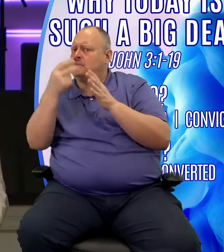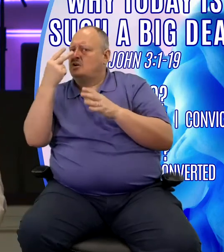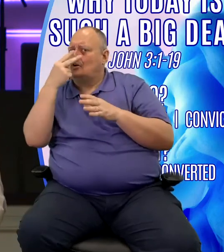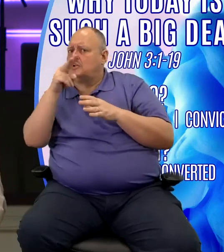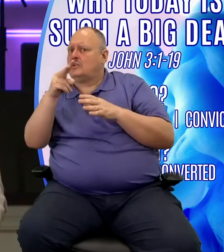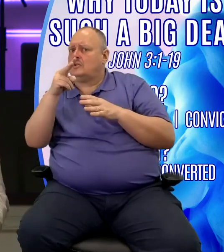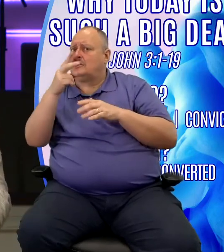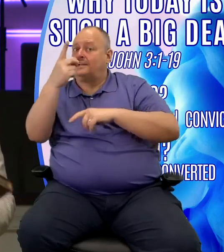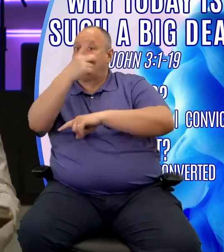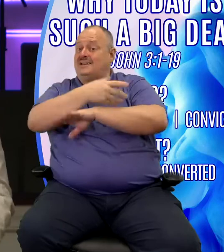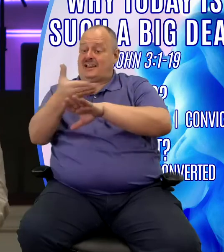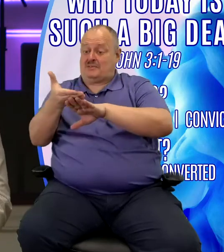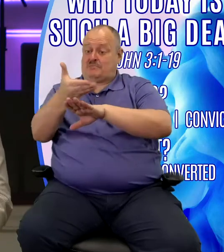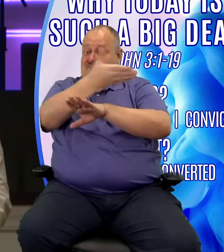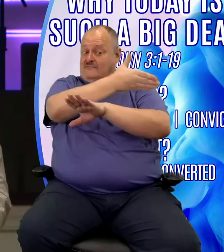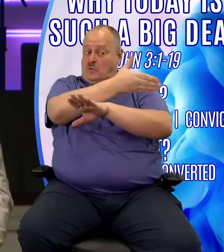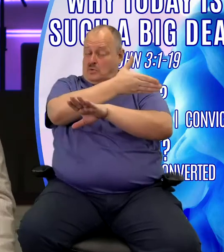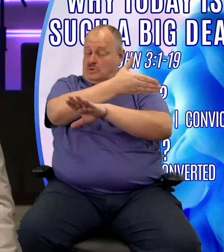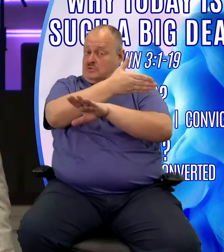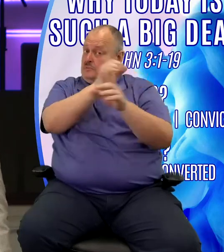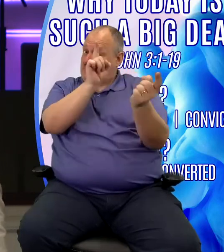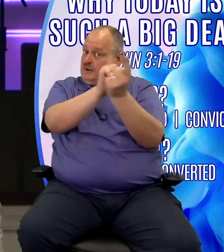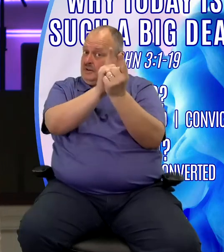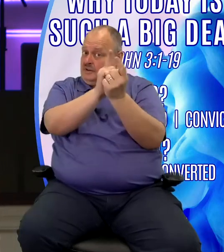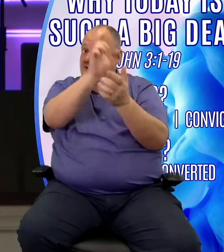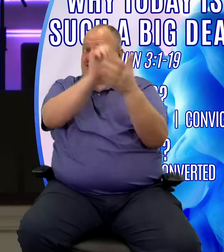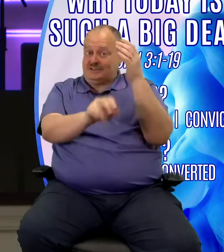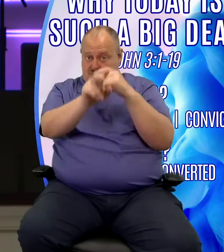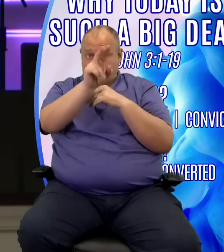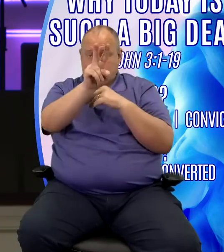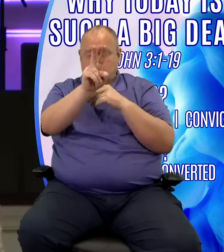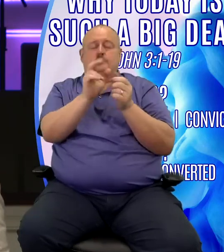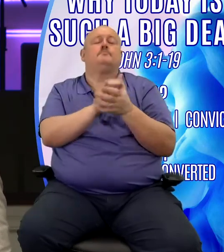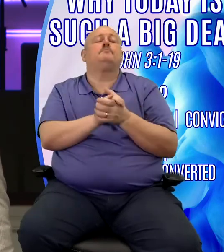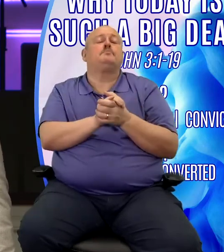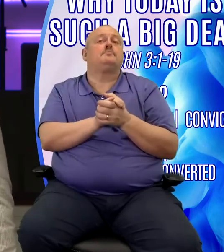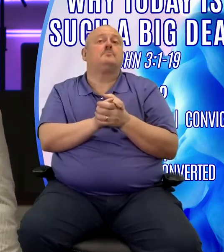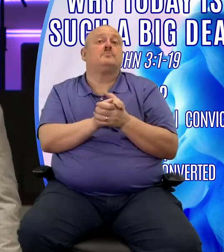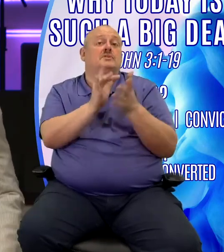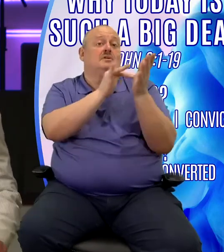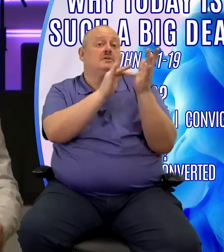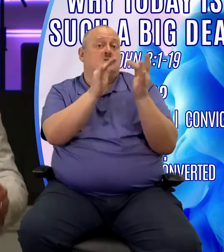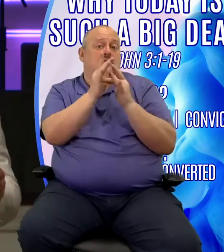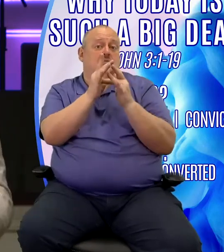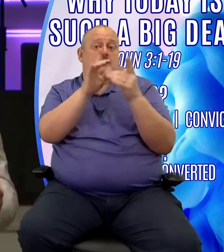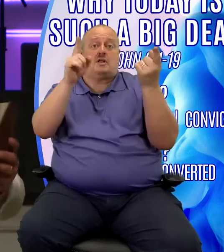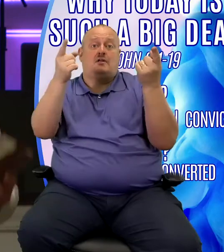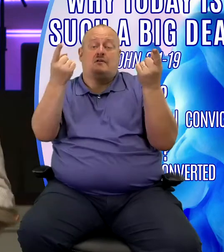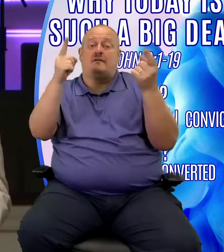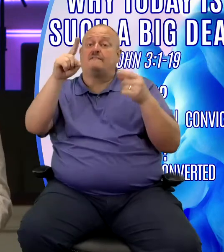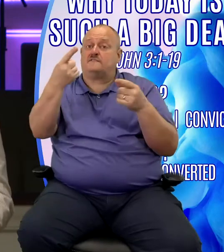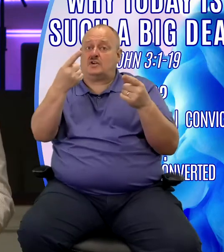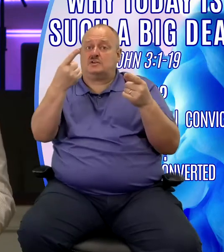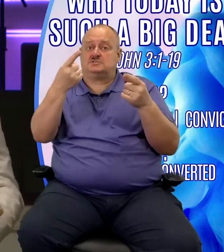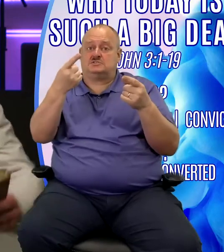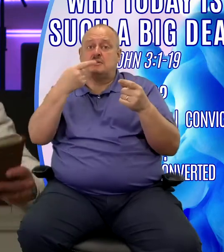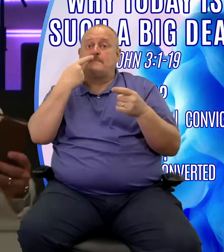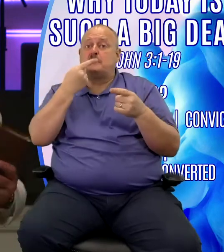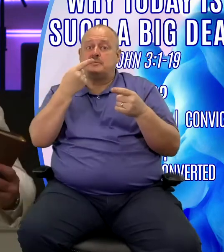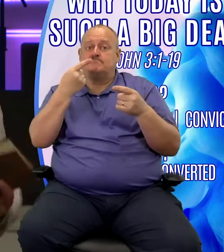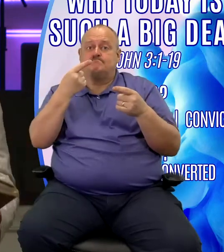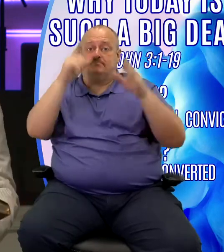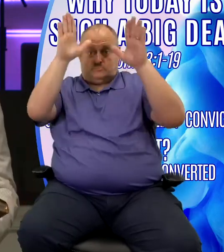days previous to this encounter. In chapter 2 of the Gospel of John, Jesus performs his first public miracle.